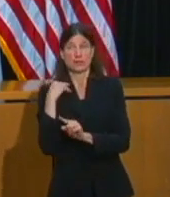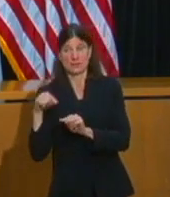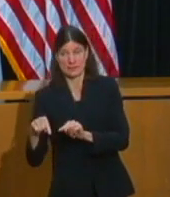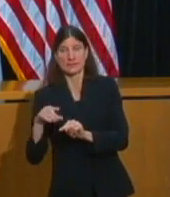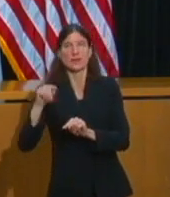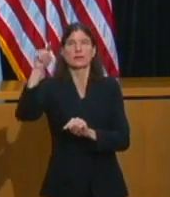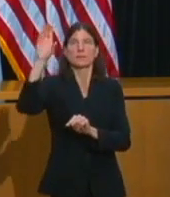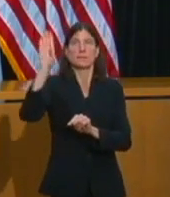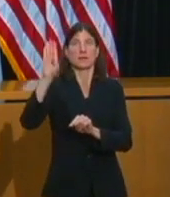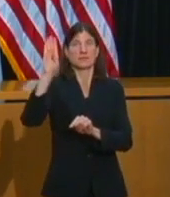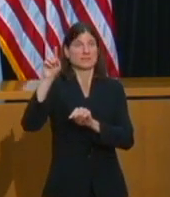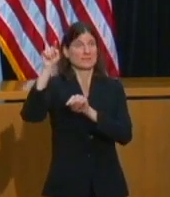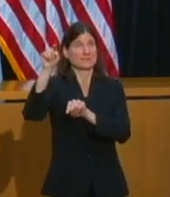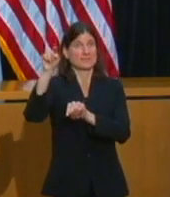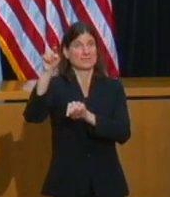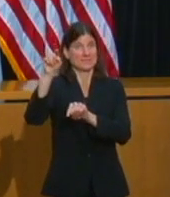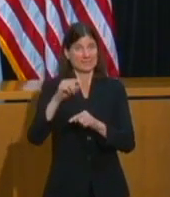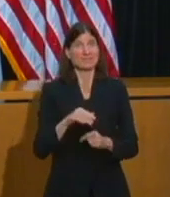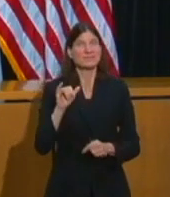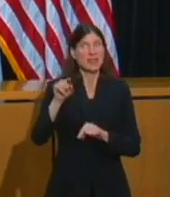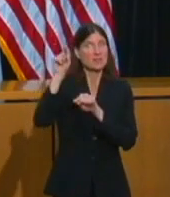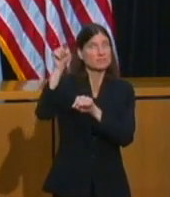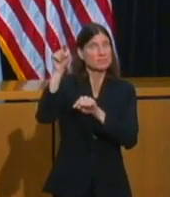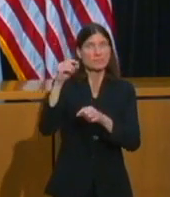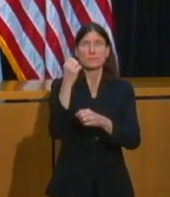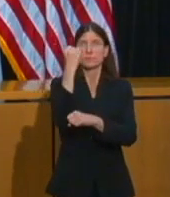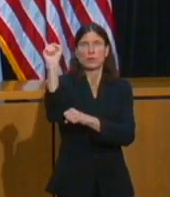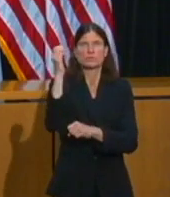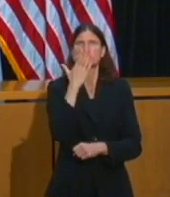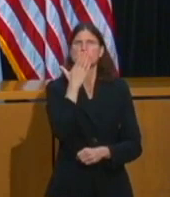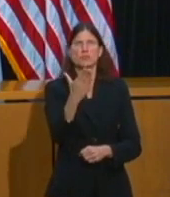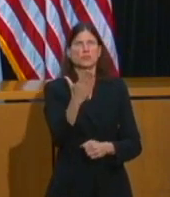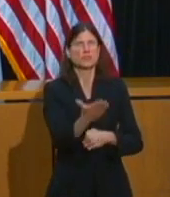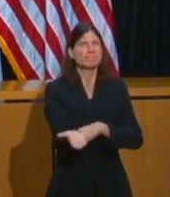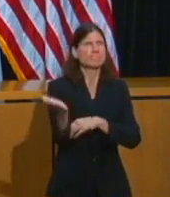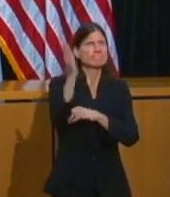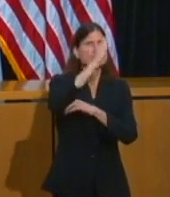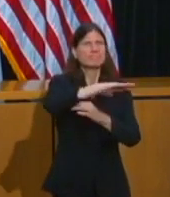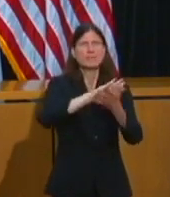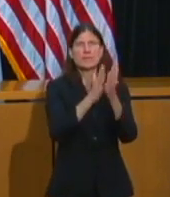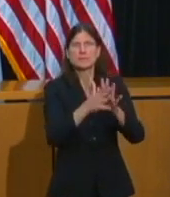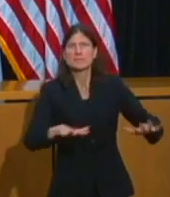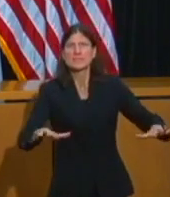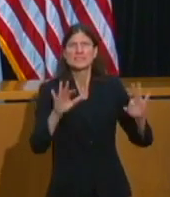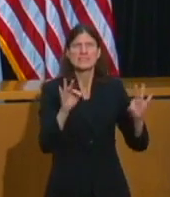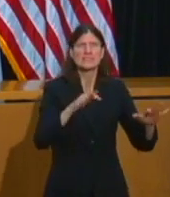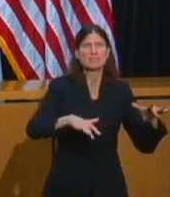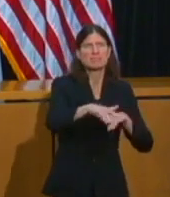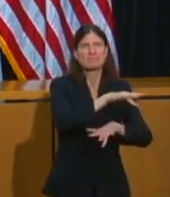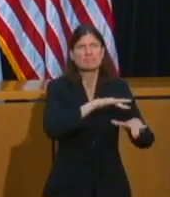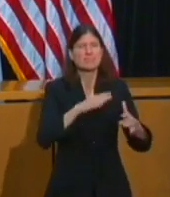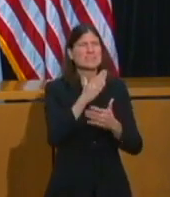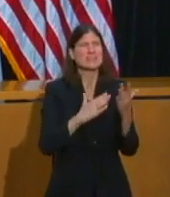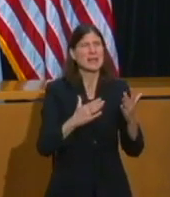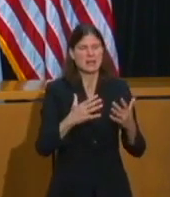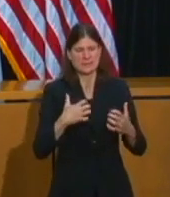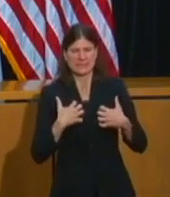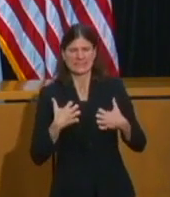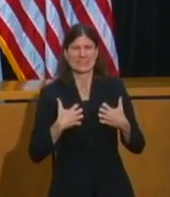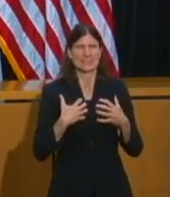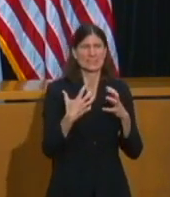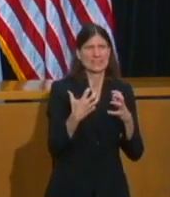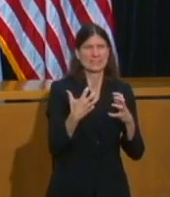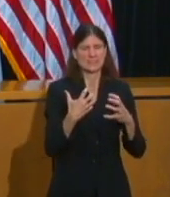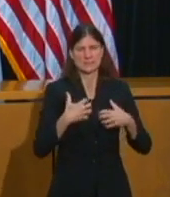peaceful. There were moments of tension and raw emotion. People shared their pain and frustration. They shared their agony and